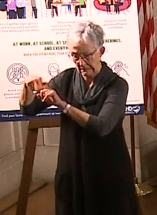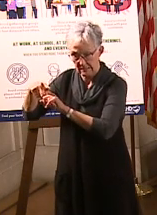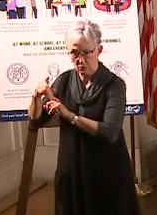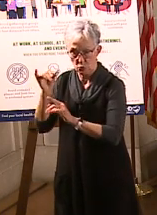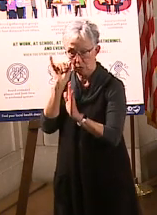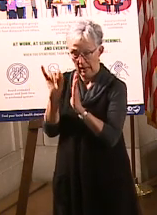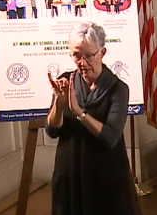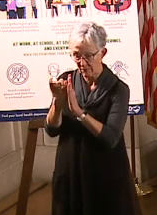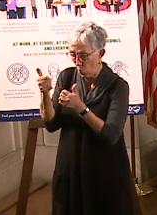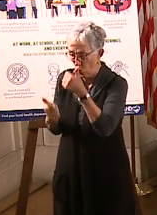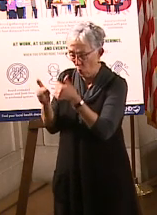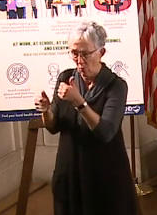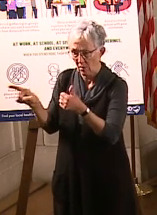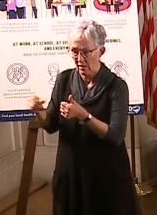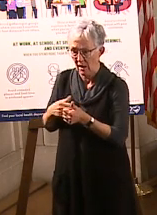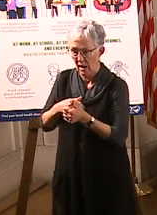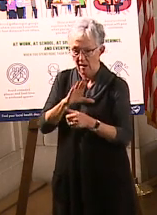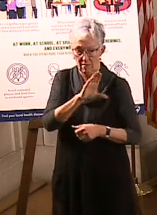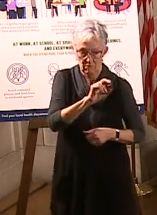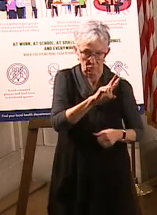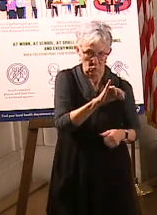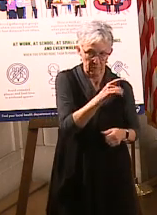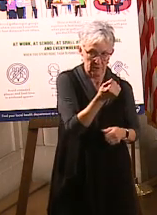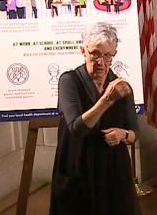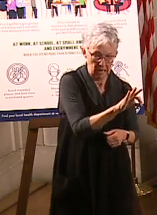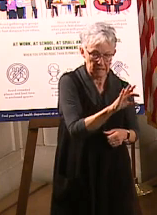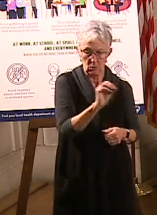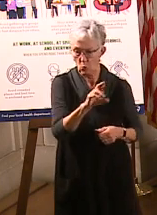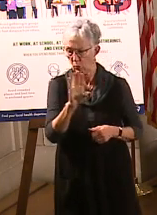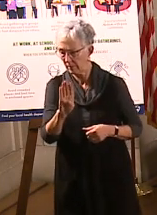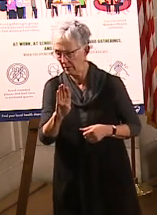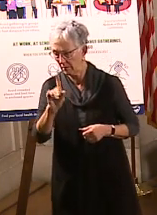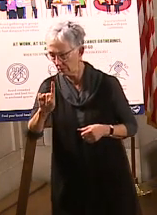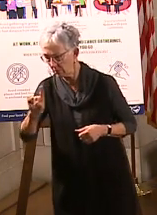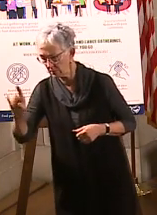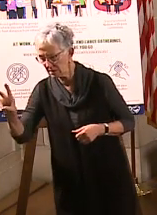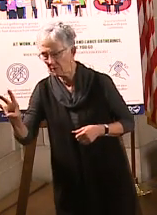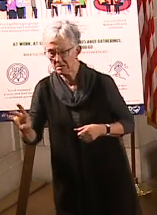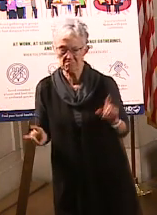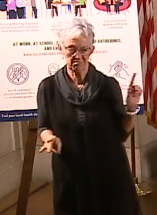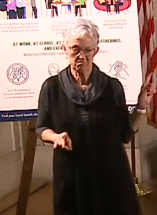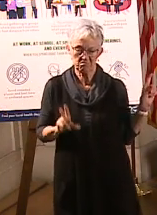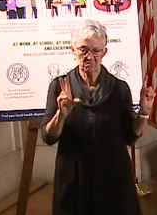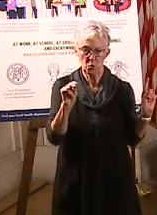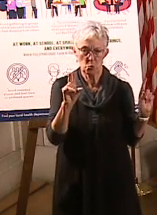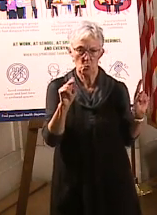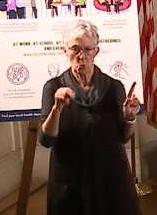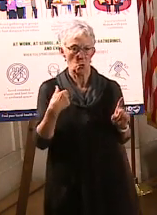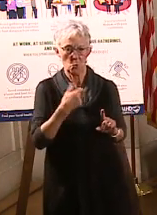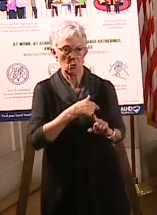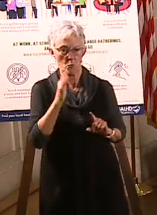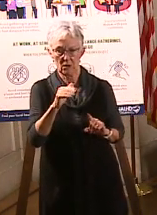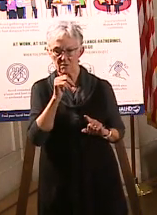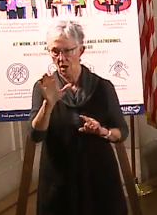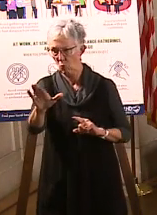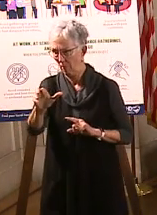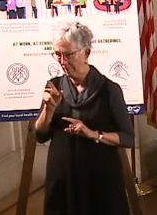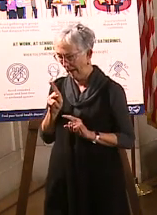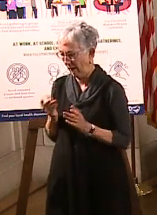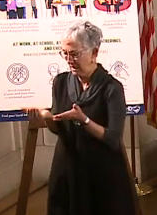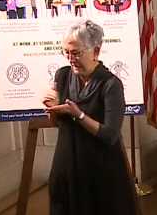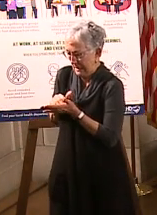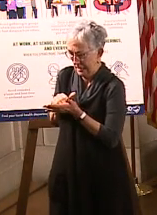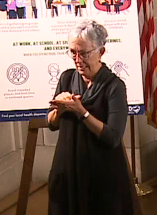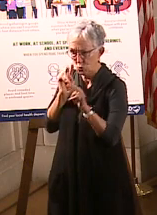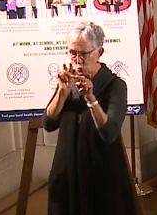Fisher TAC path to be able to see any specimens that are going to the Nebraska Public Health Lab. We'll be able to test them there directly. We're